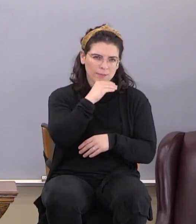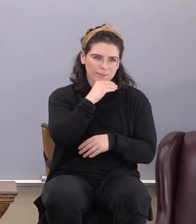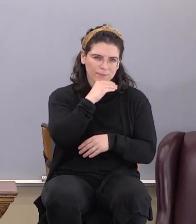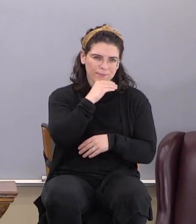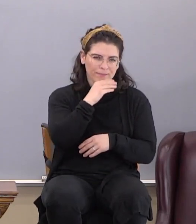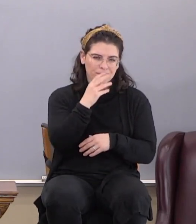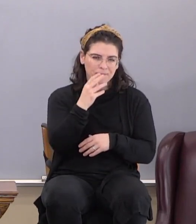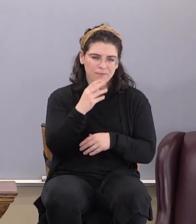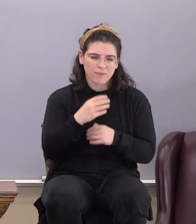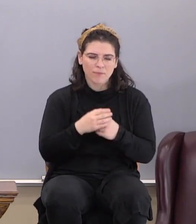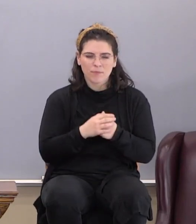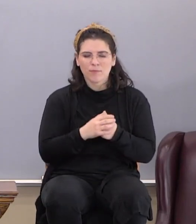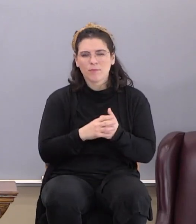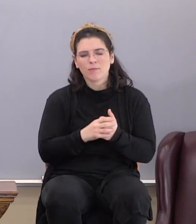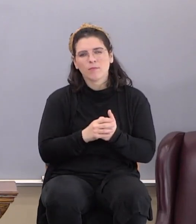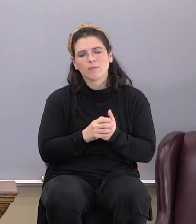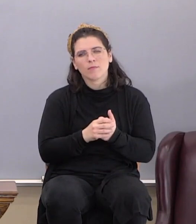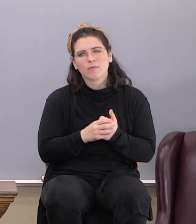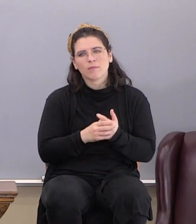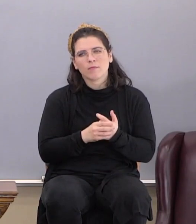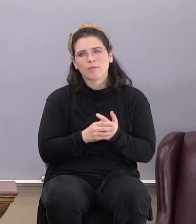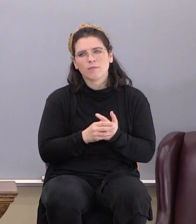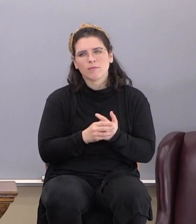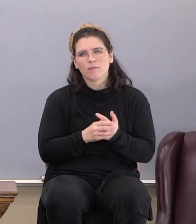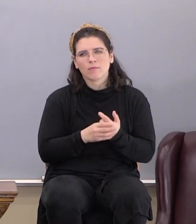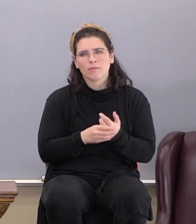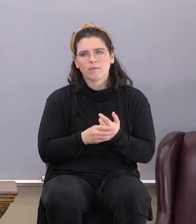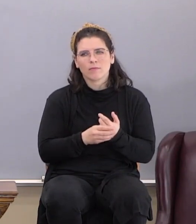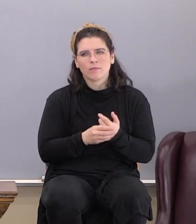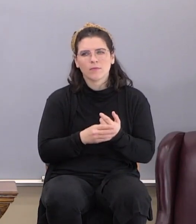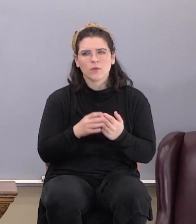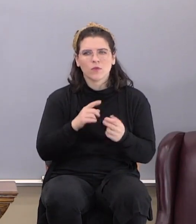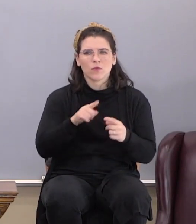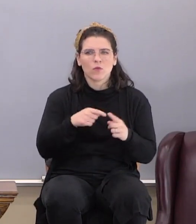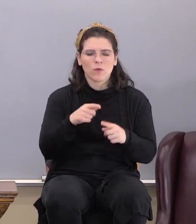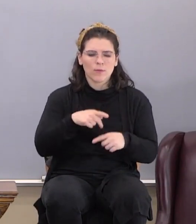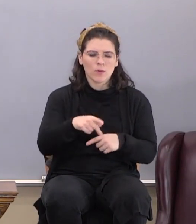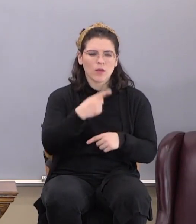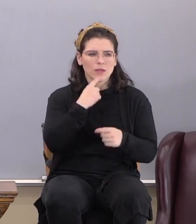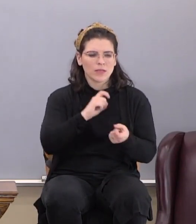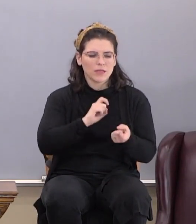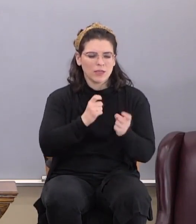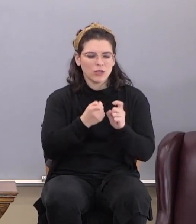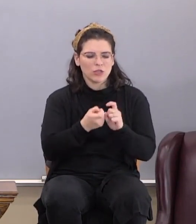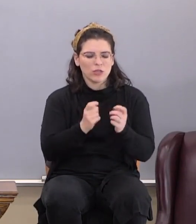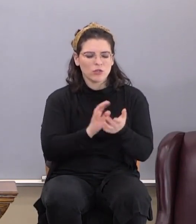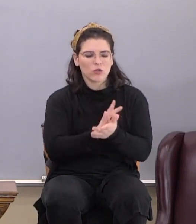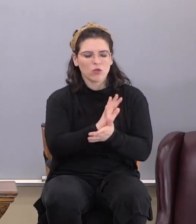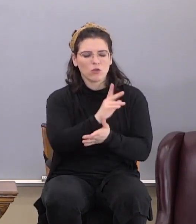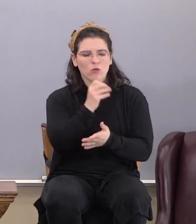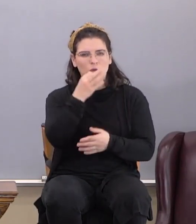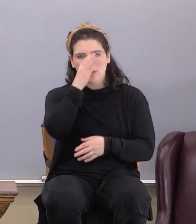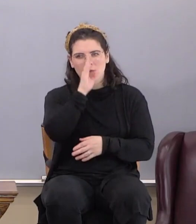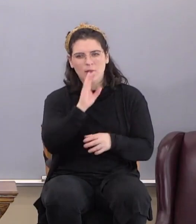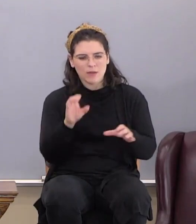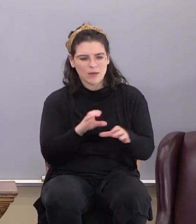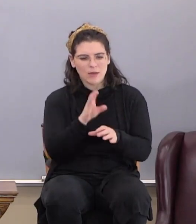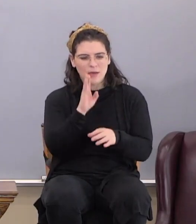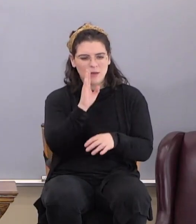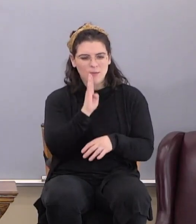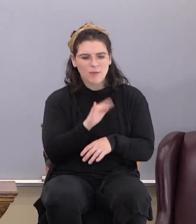lie. So when Paul says they changed the glory of God, they did it